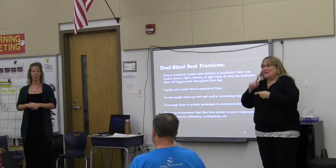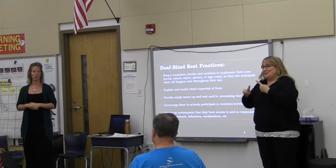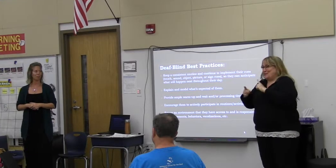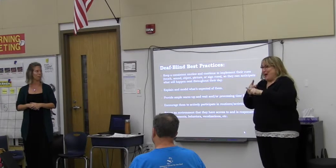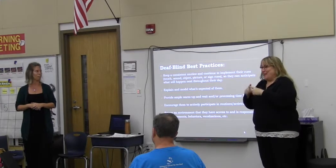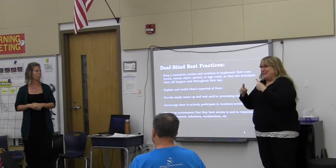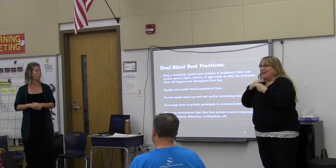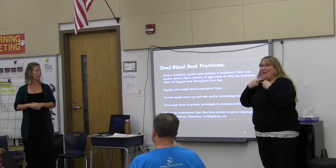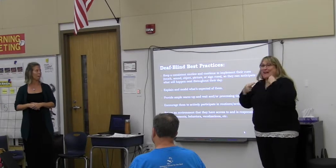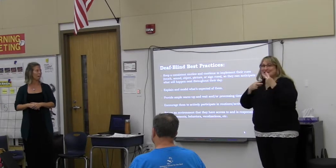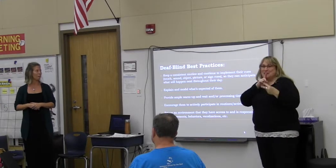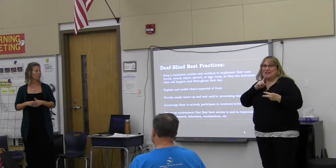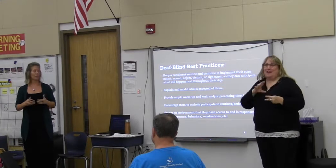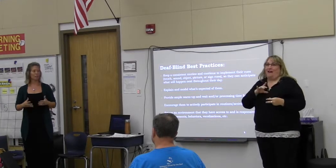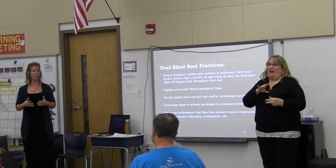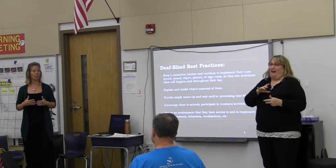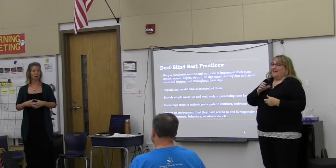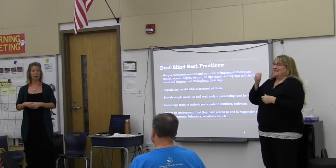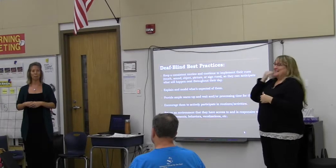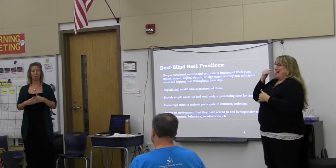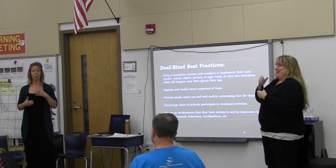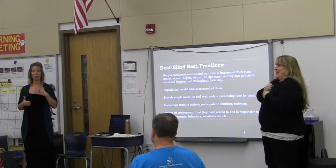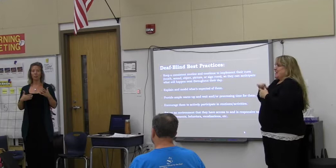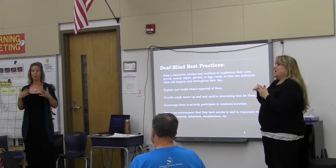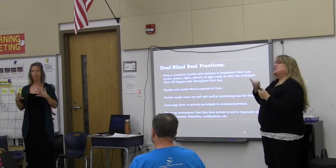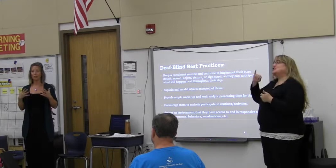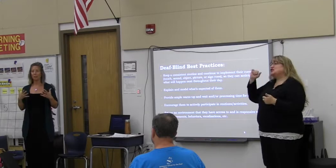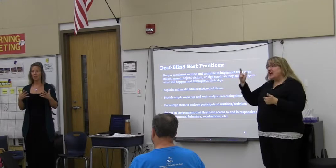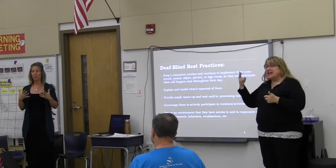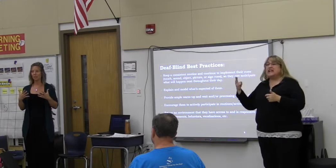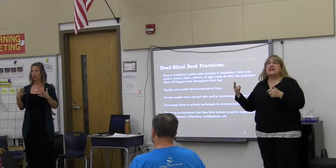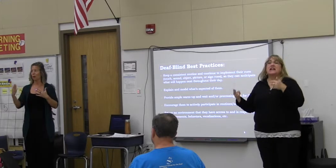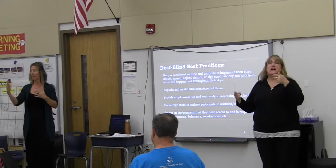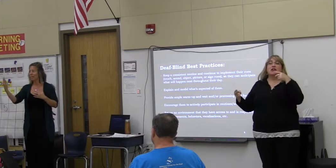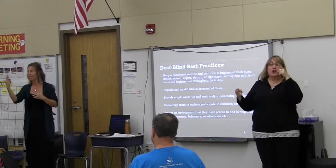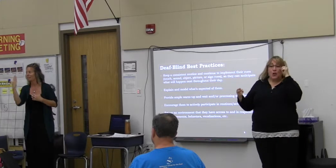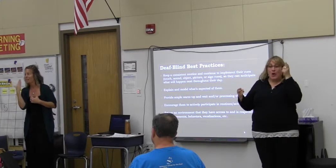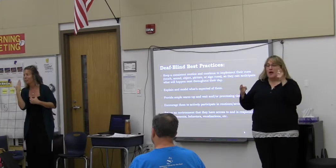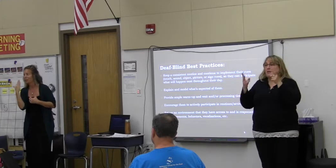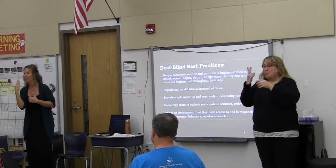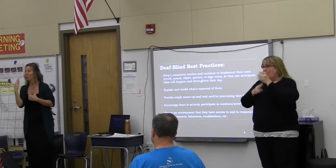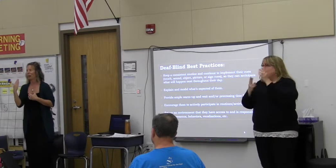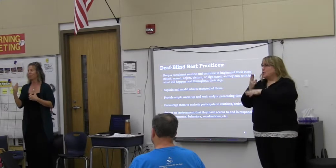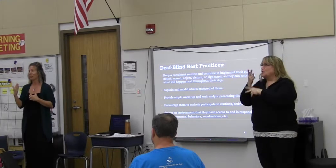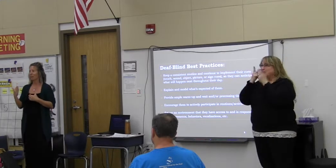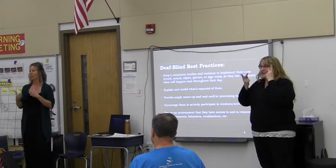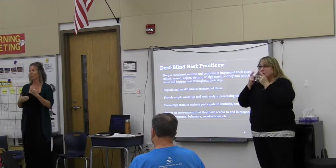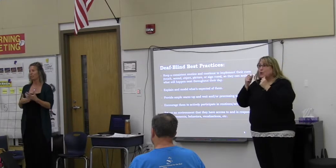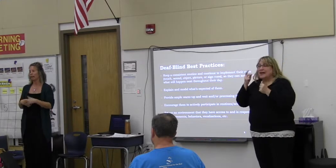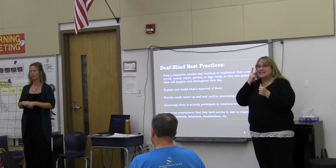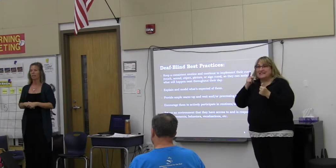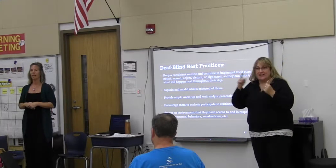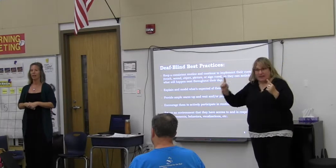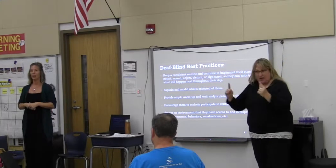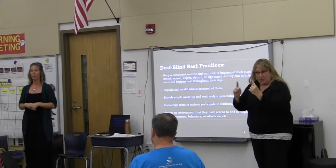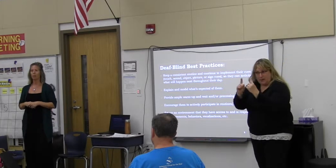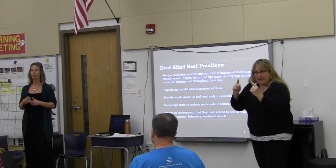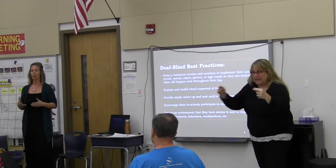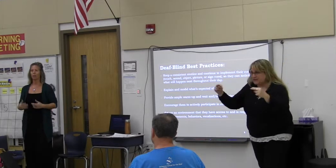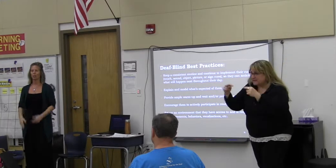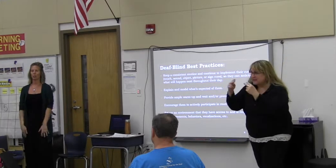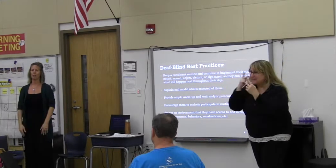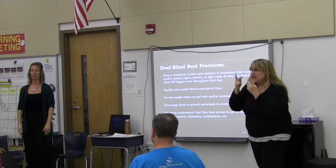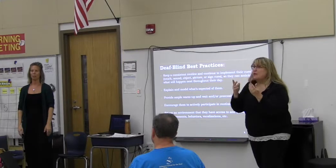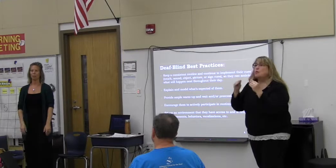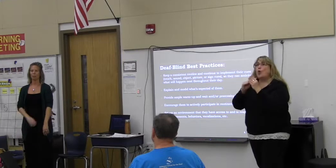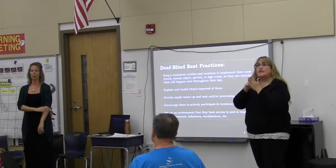a huge thing for him. Jaden and Johan both really use their vision, so when they can see a peer coming up to them to interact, the more